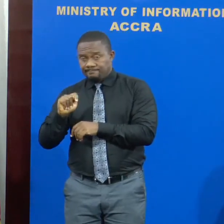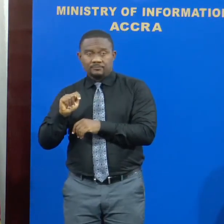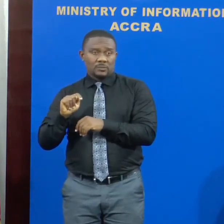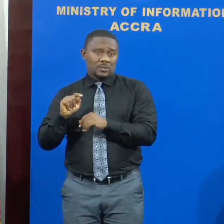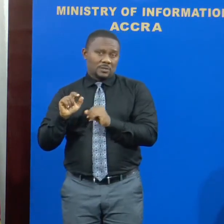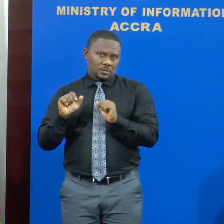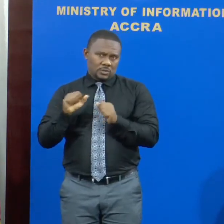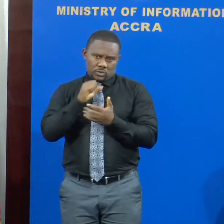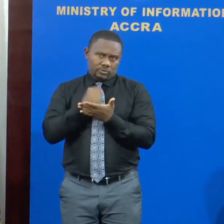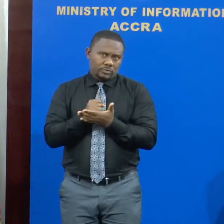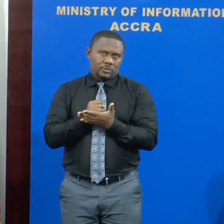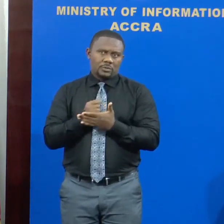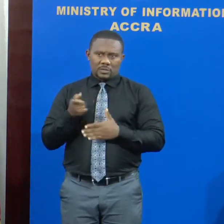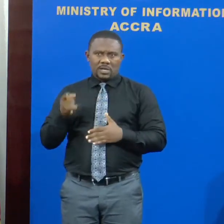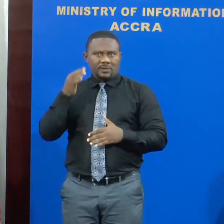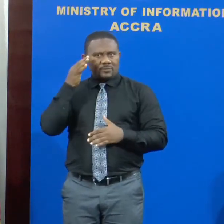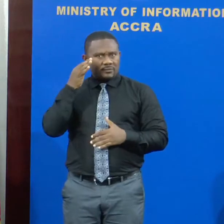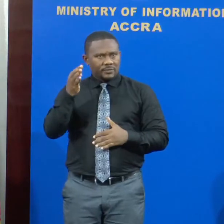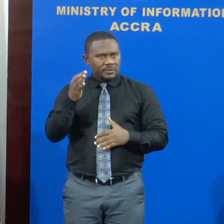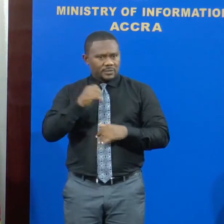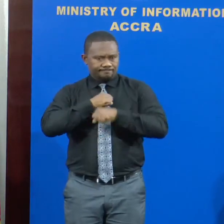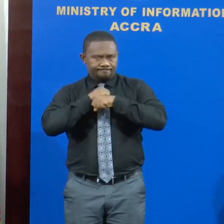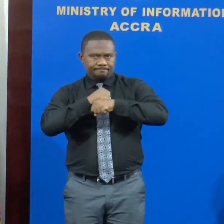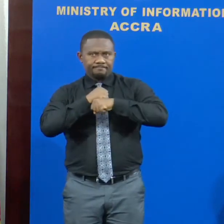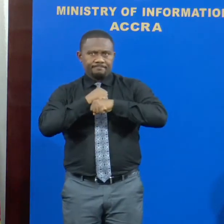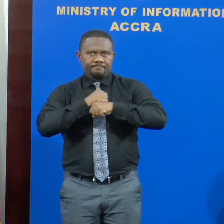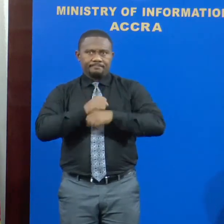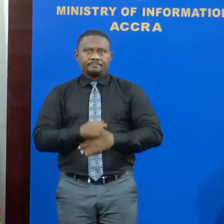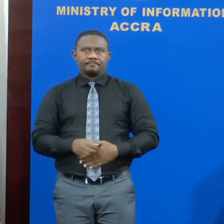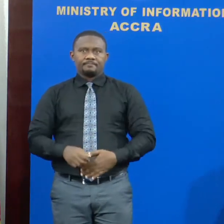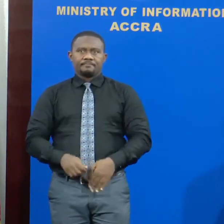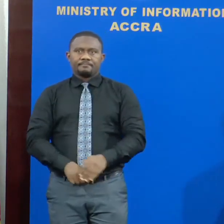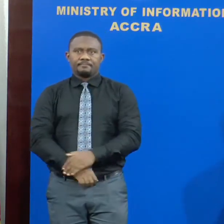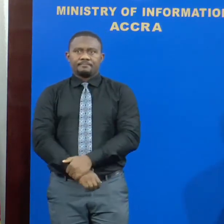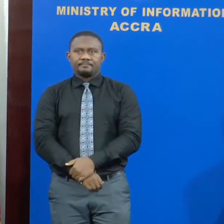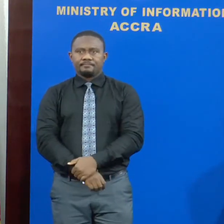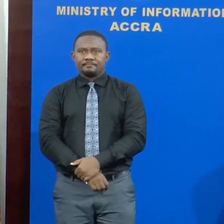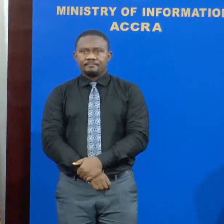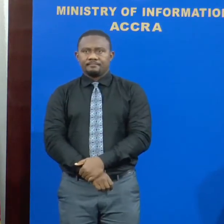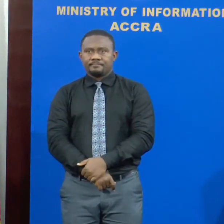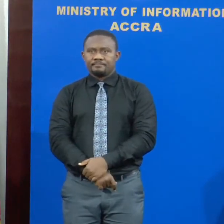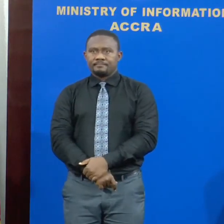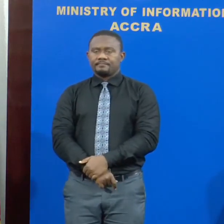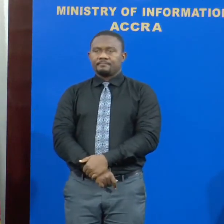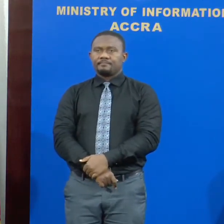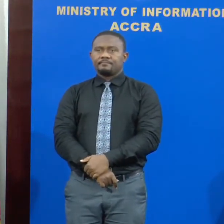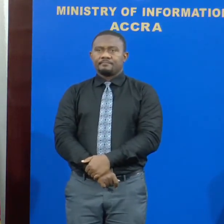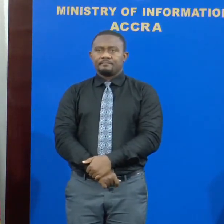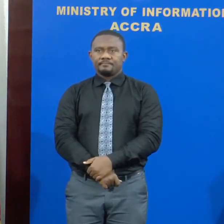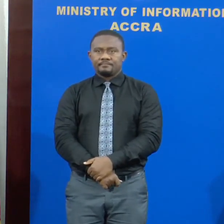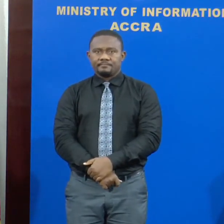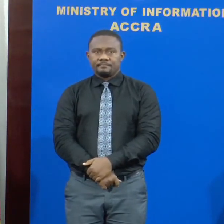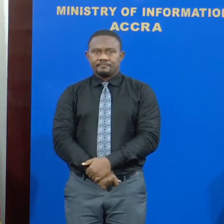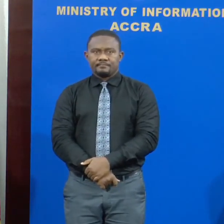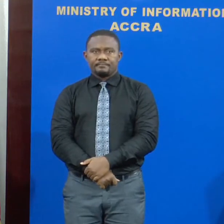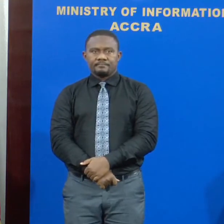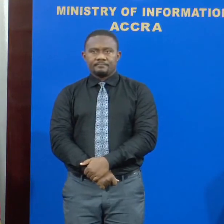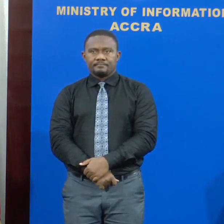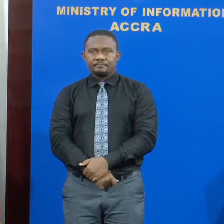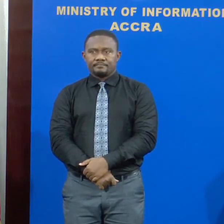make sure that their future is secured when it comes to their